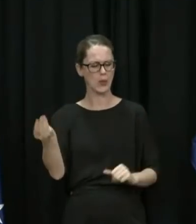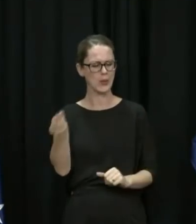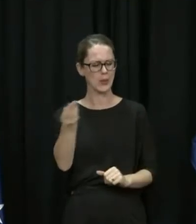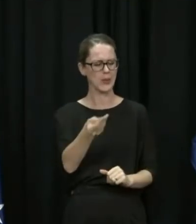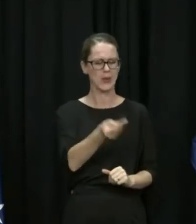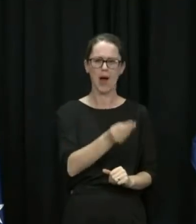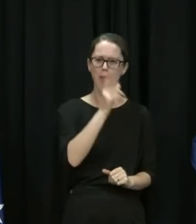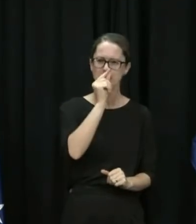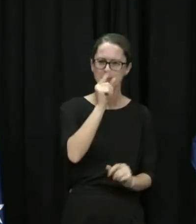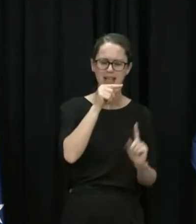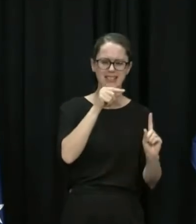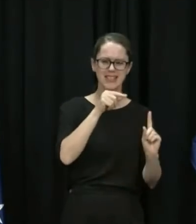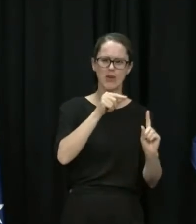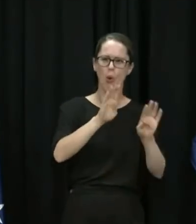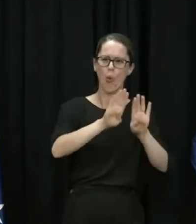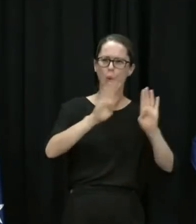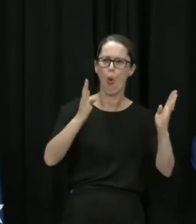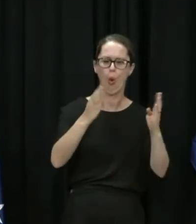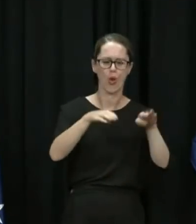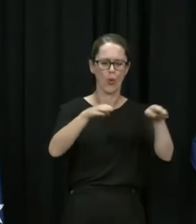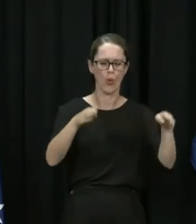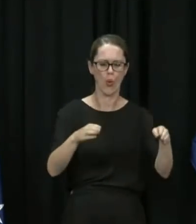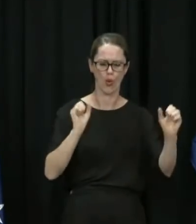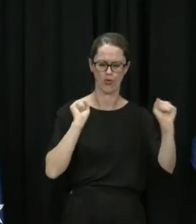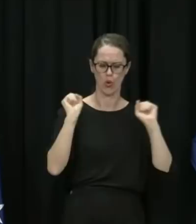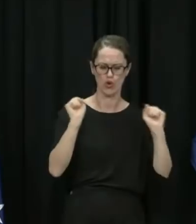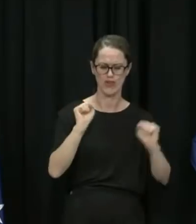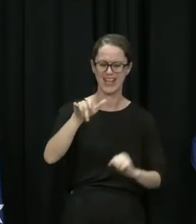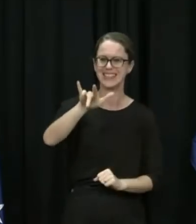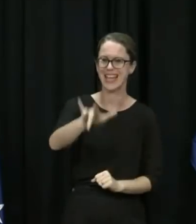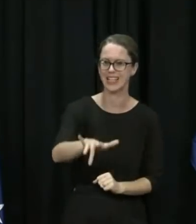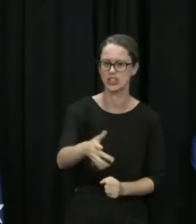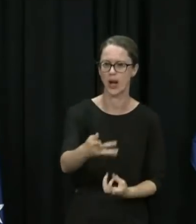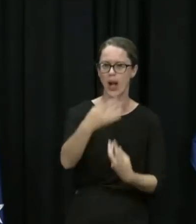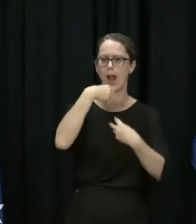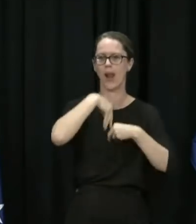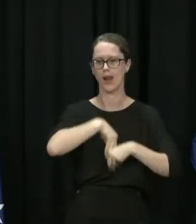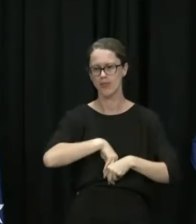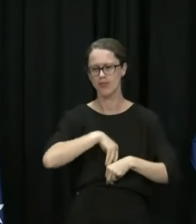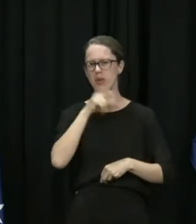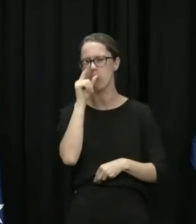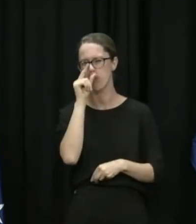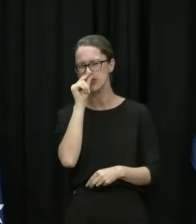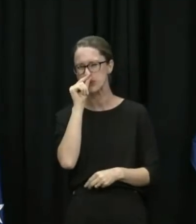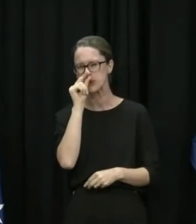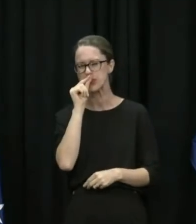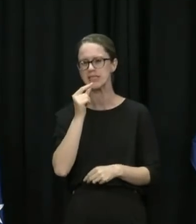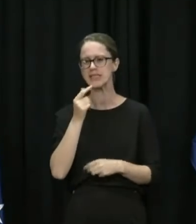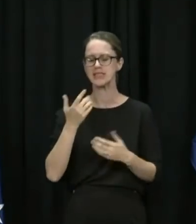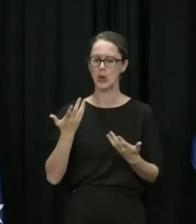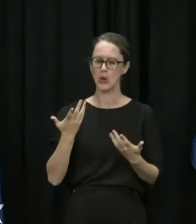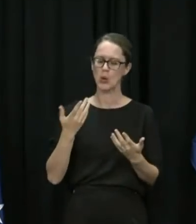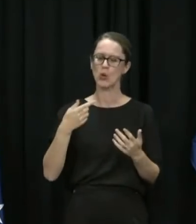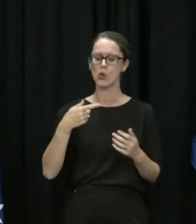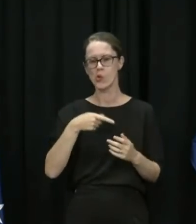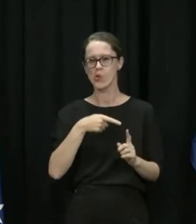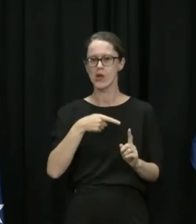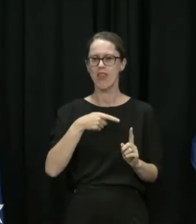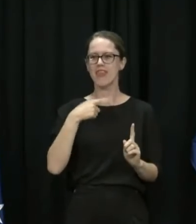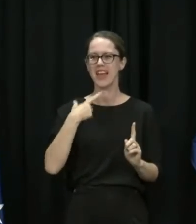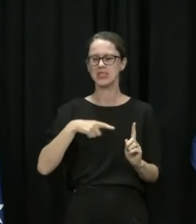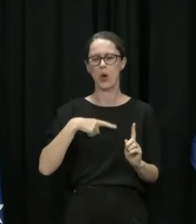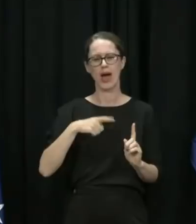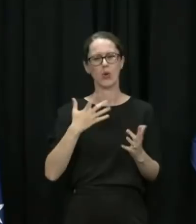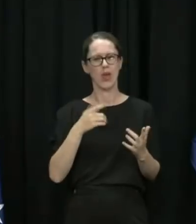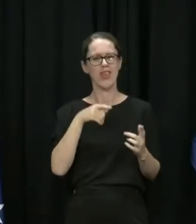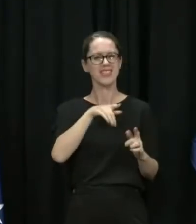fomite transfers, so dealing with the laundry of people who might have COVID. So that in itself suggests to us,